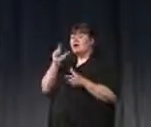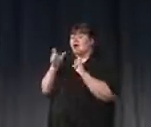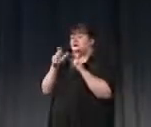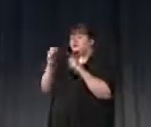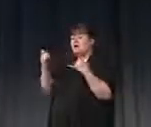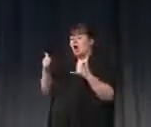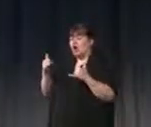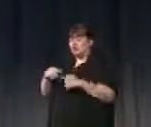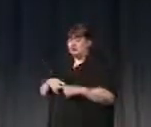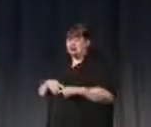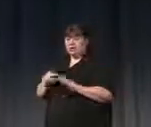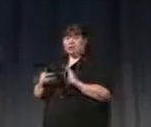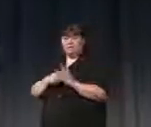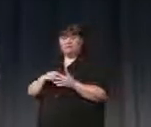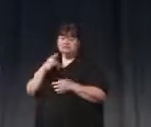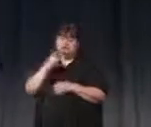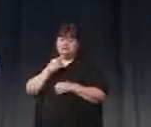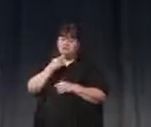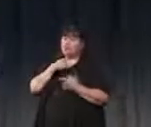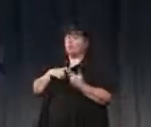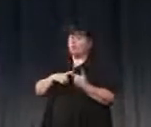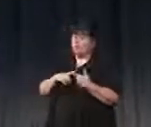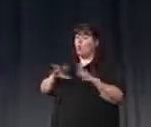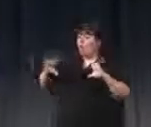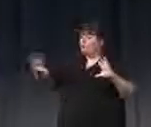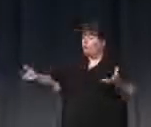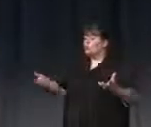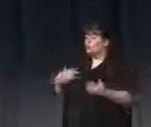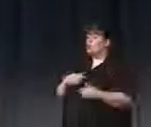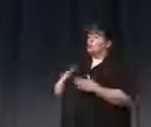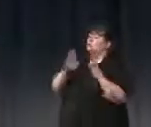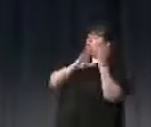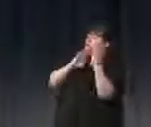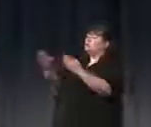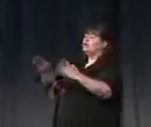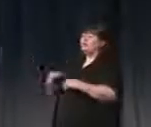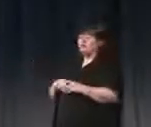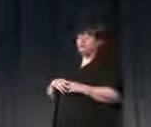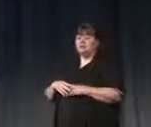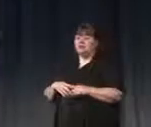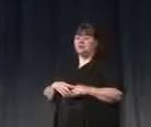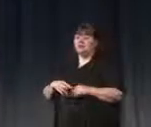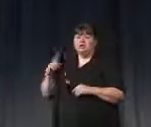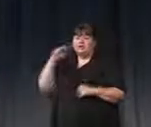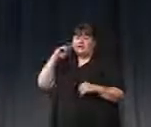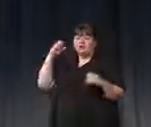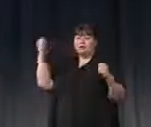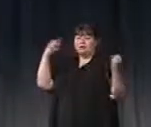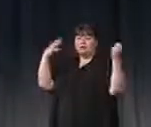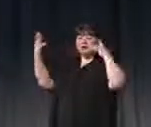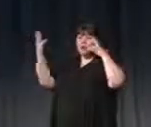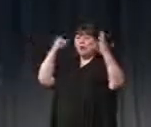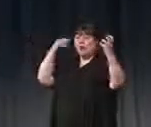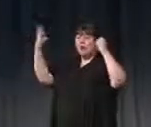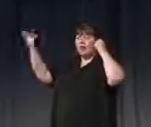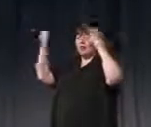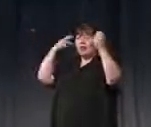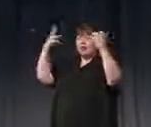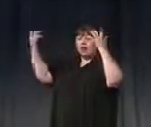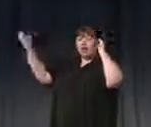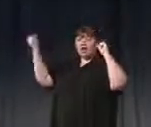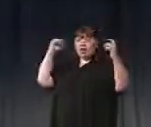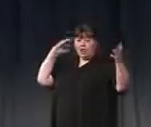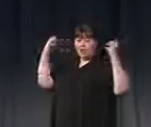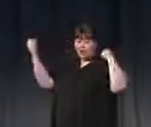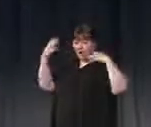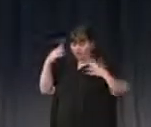that when you're in a restaurant or a cocktail party or on a city street, your ear receives a mixture of sounds from a bunch of different sources.